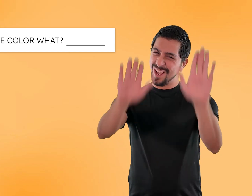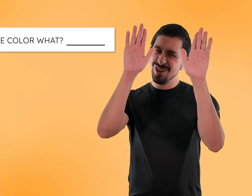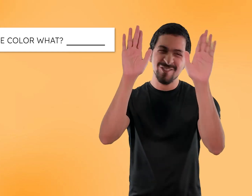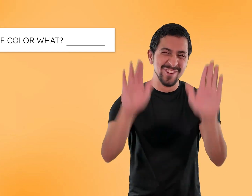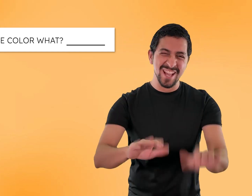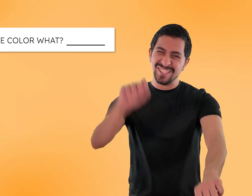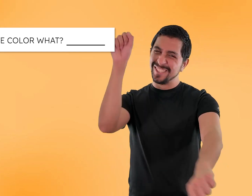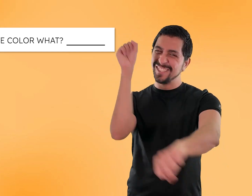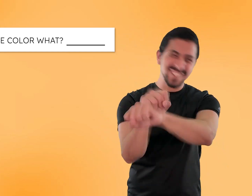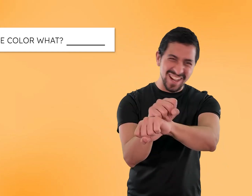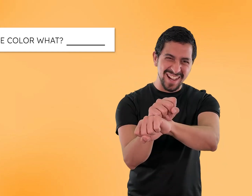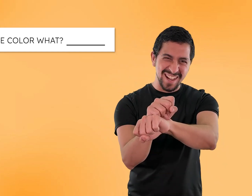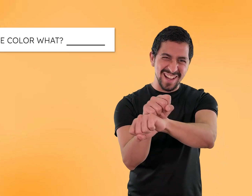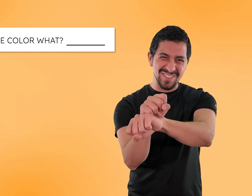Great job!